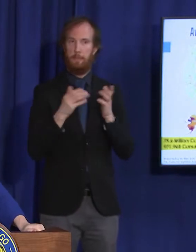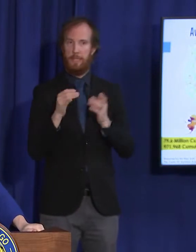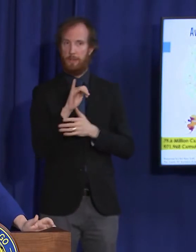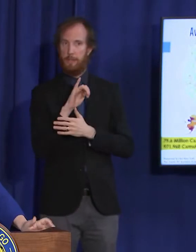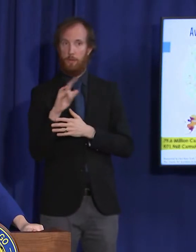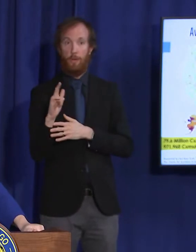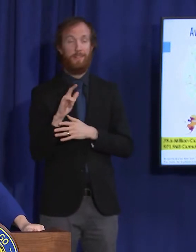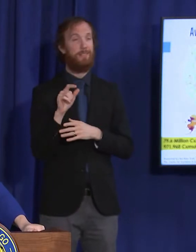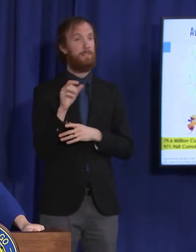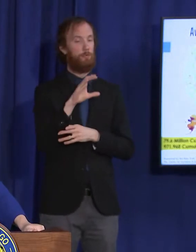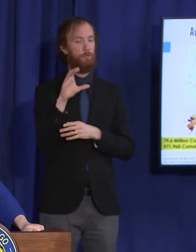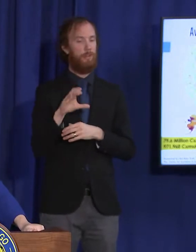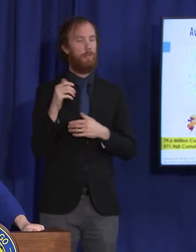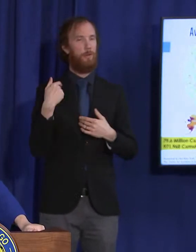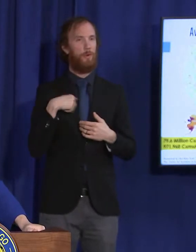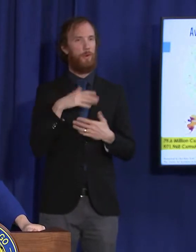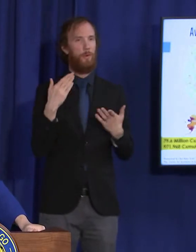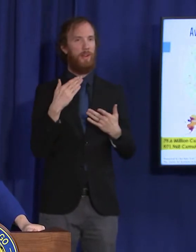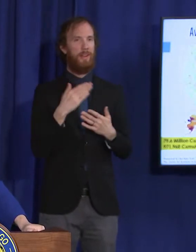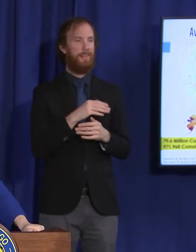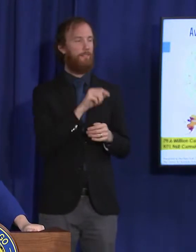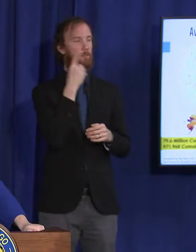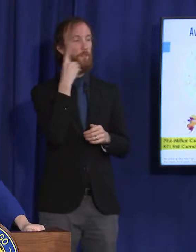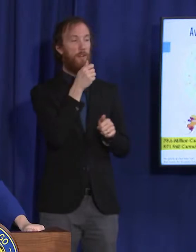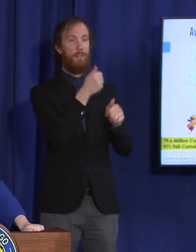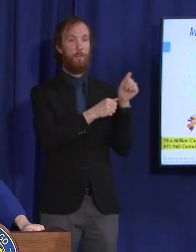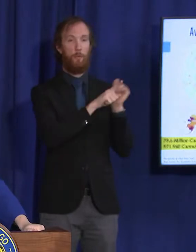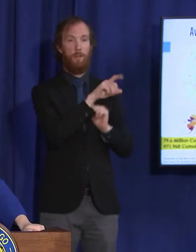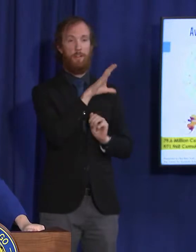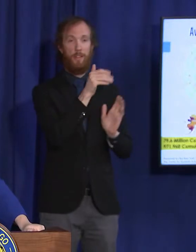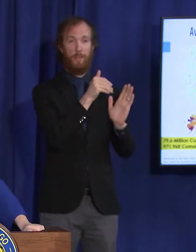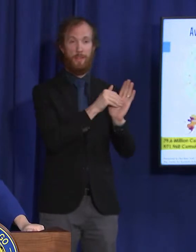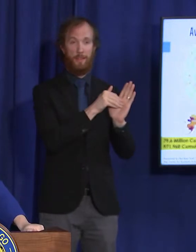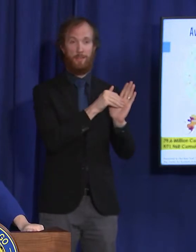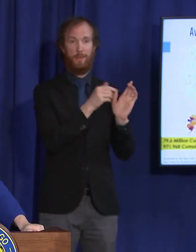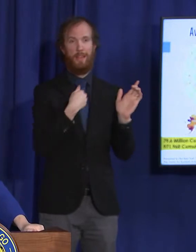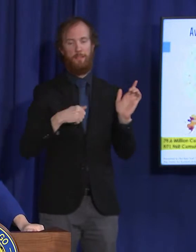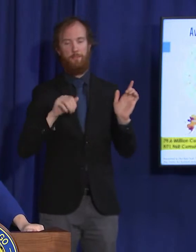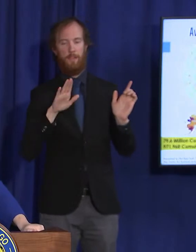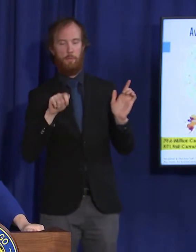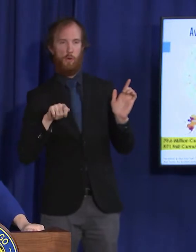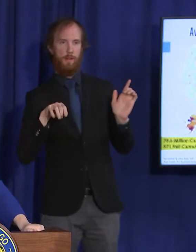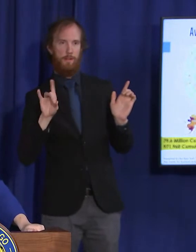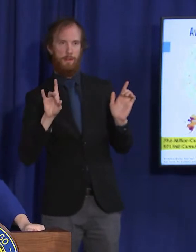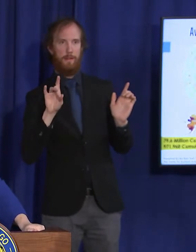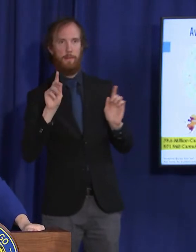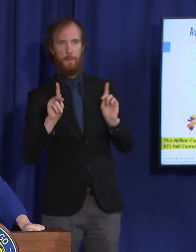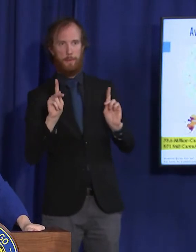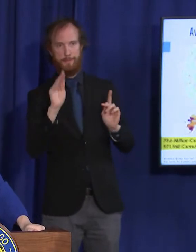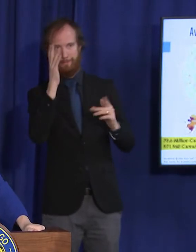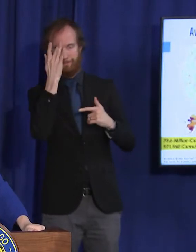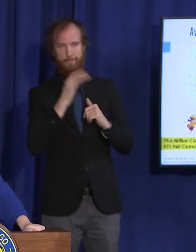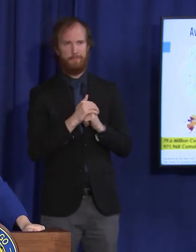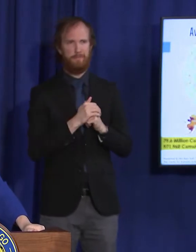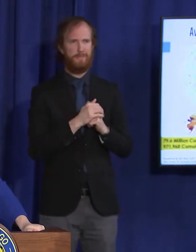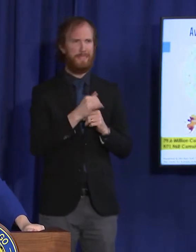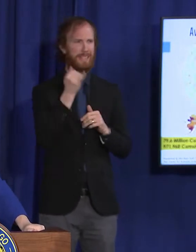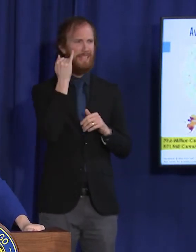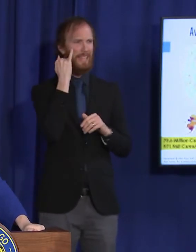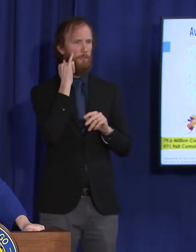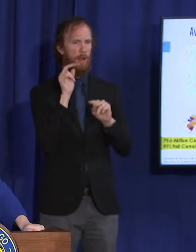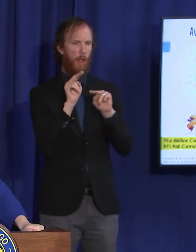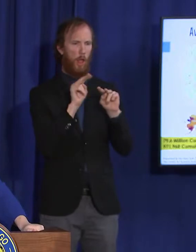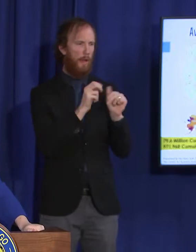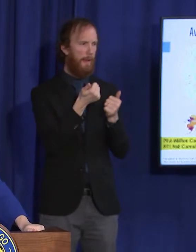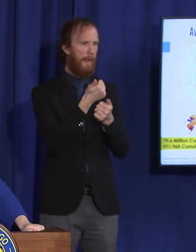that, 5.8 cases per 100,000 per day. By every single metric followed anywhere in the world, we